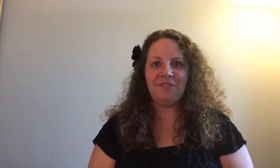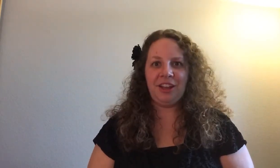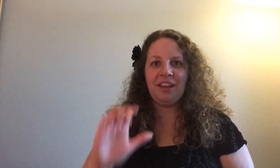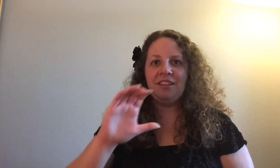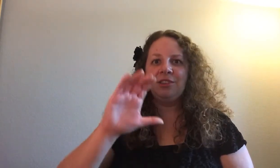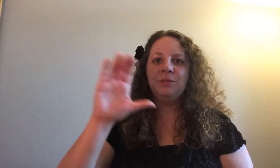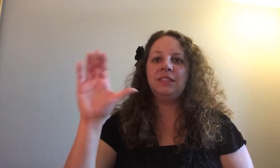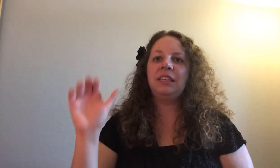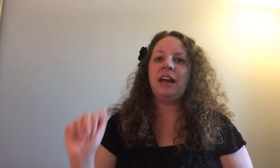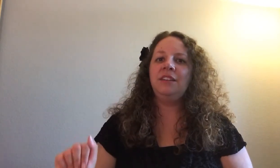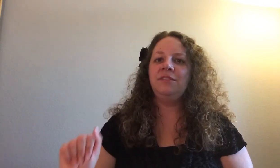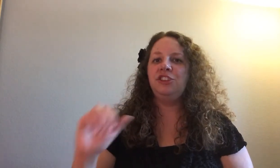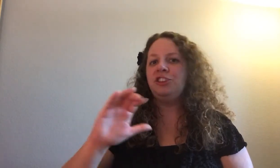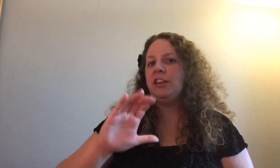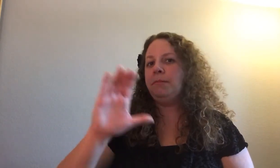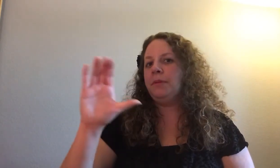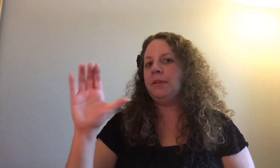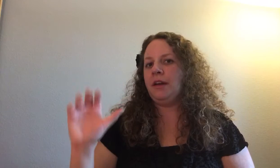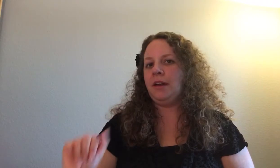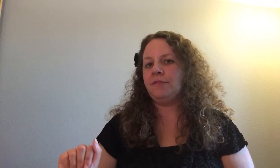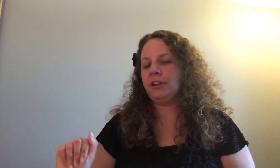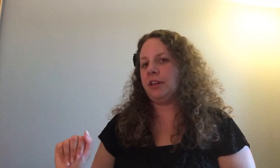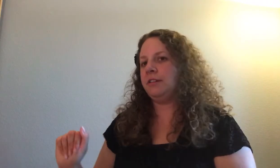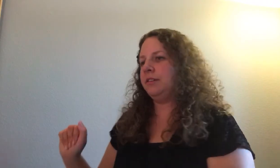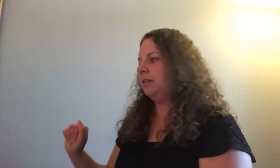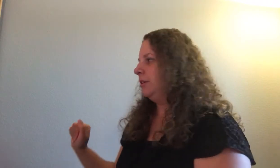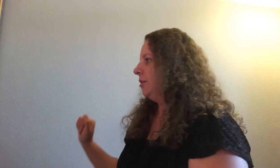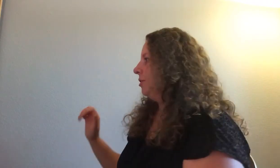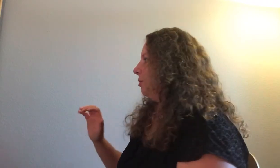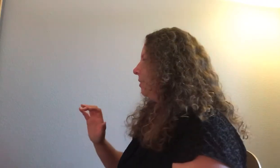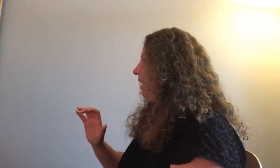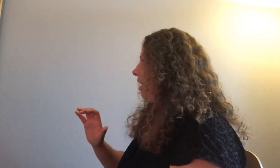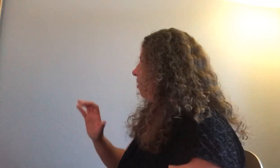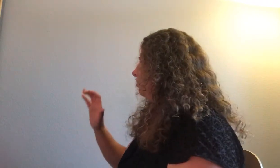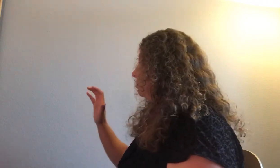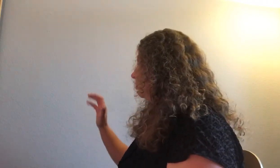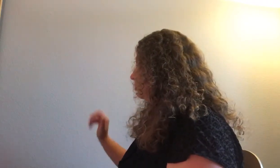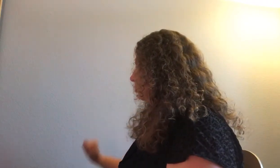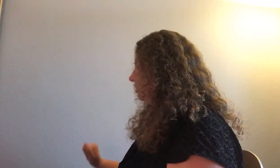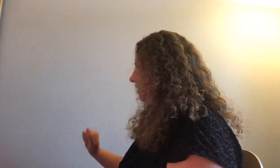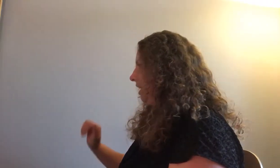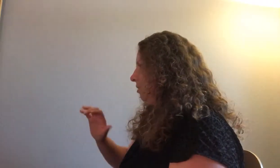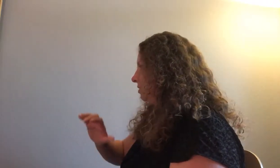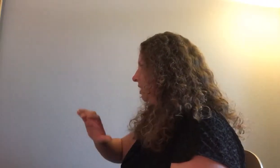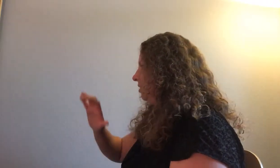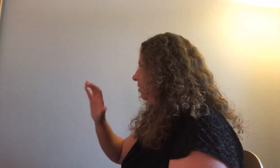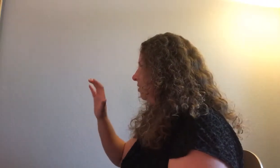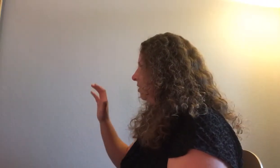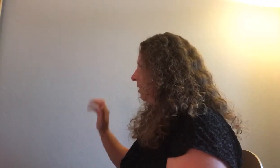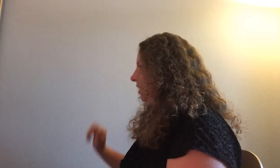Africa. So it's kind of the shape, Africa, going out towards the outside and